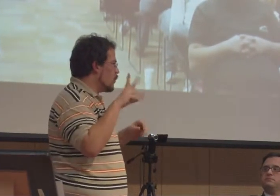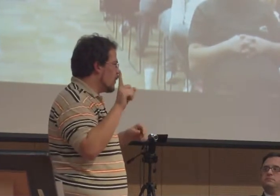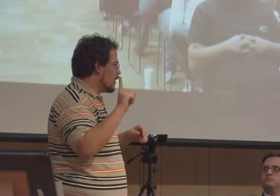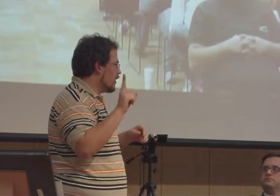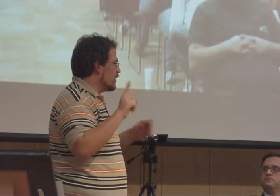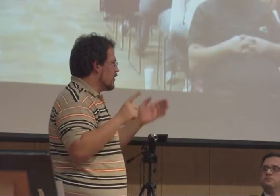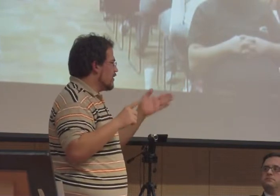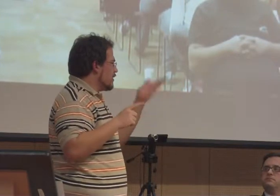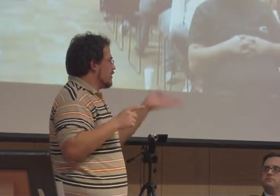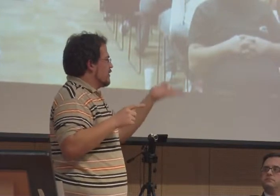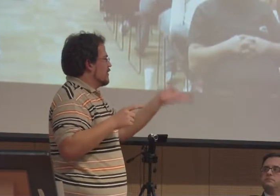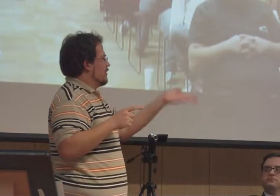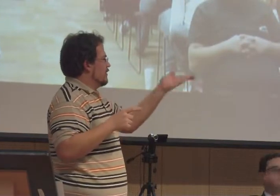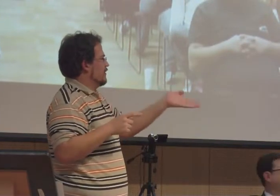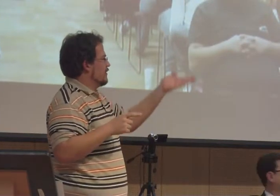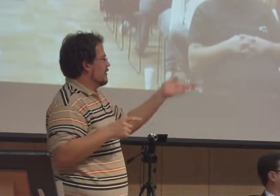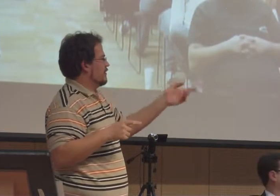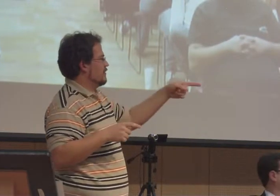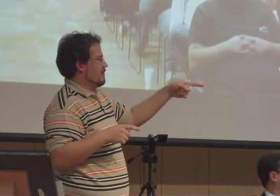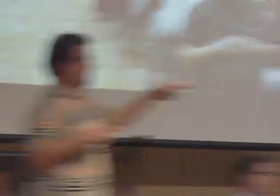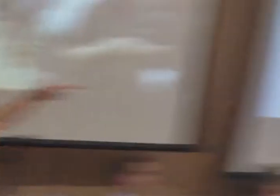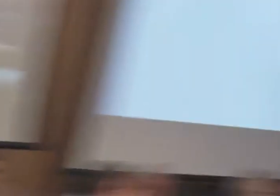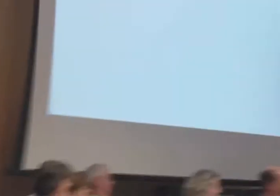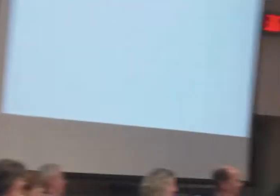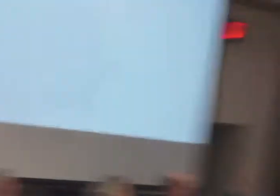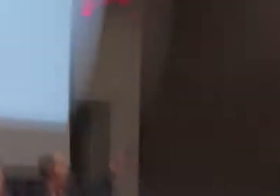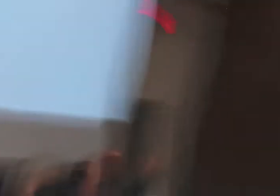NTID Senator, Helen Yu, could you stand up, please?